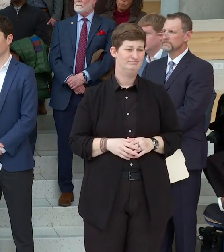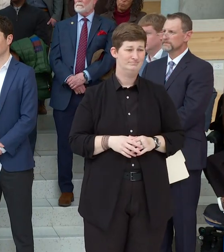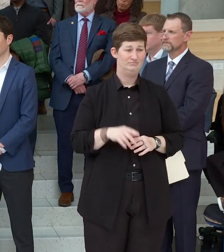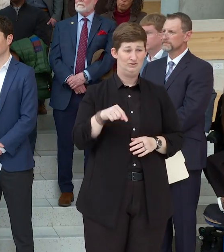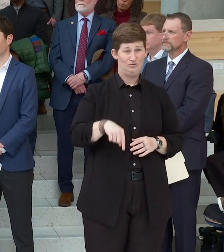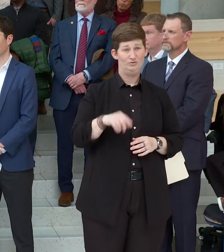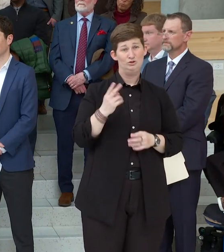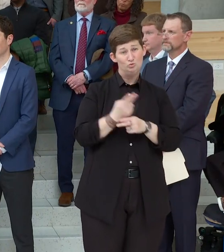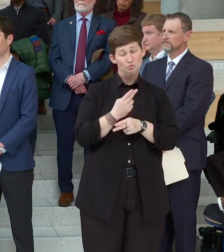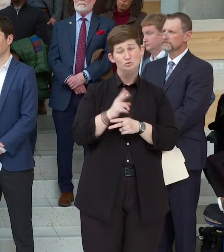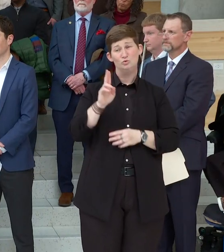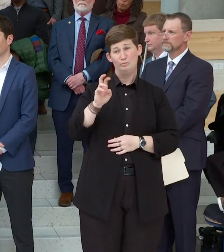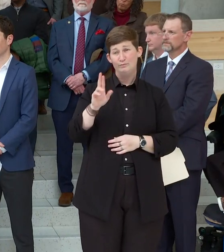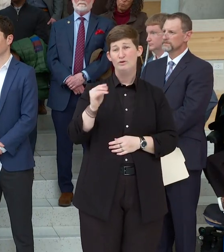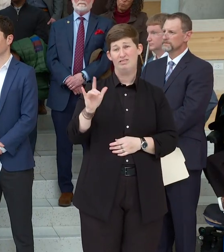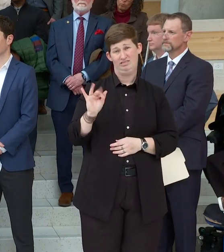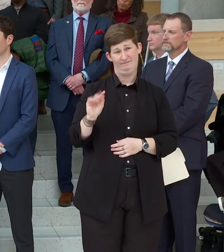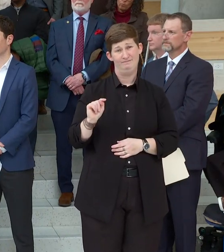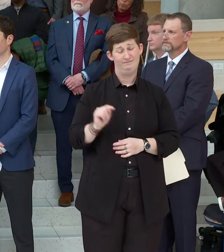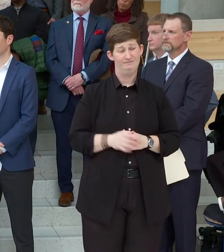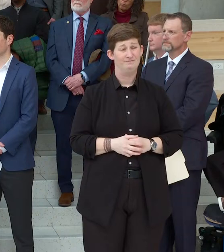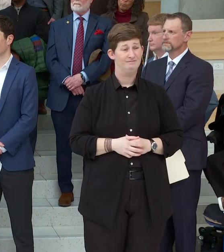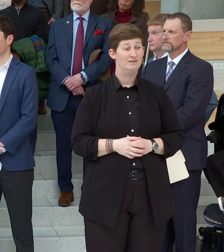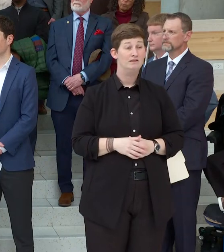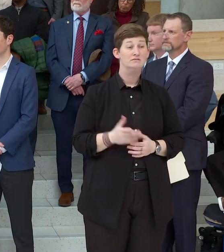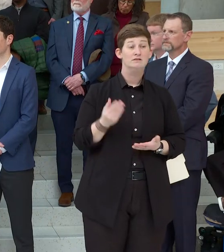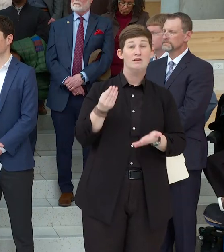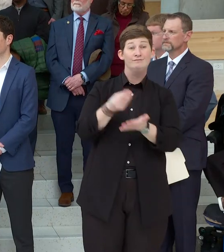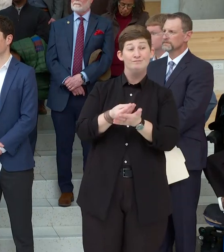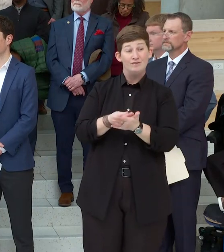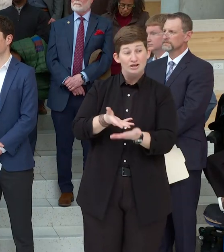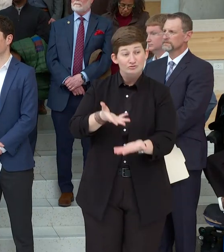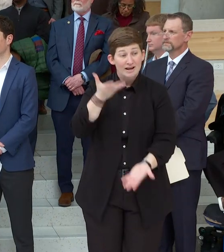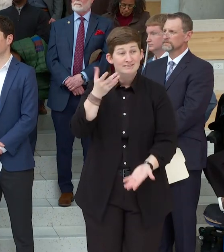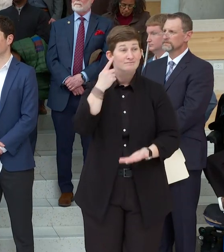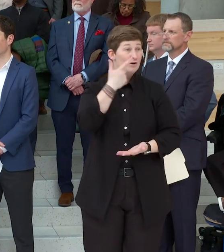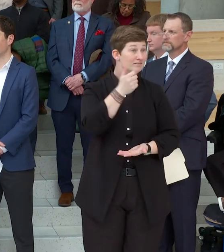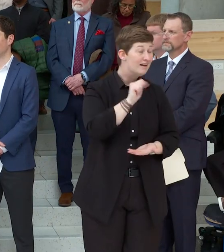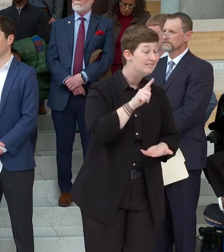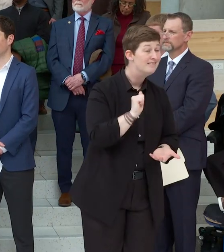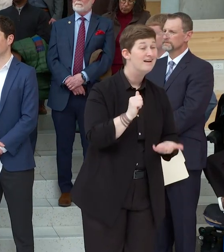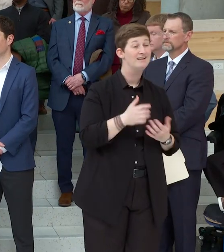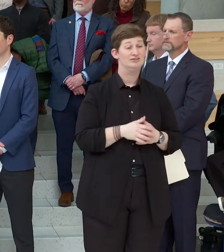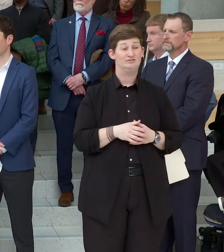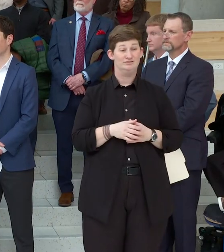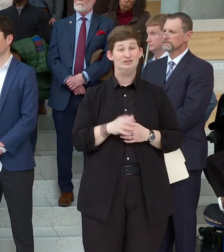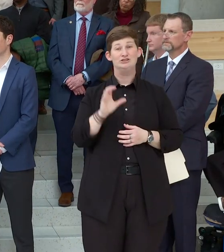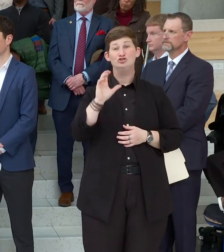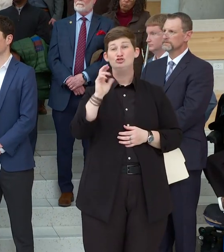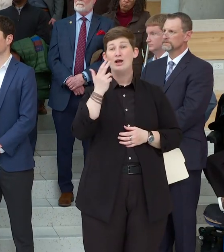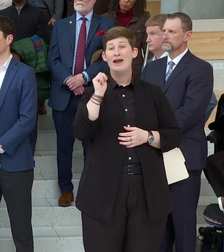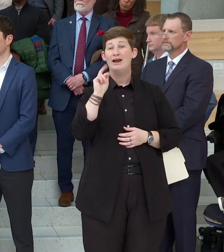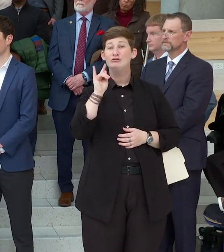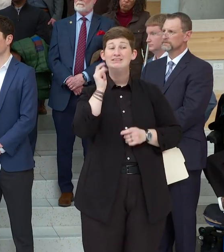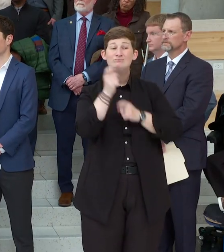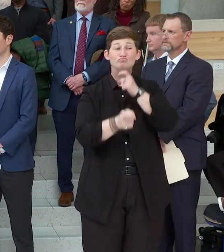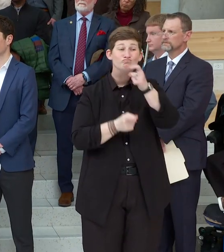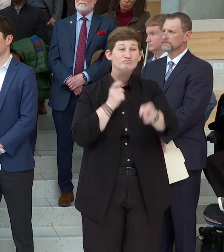do galas where we do fundraising for the many important charities in the city. People use Uber and